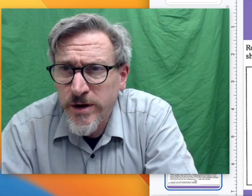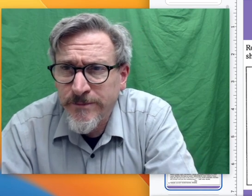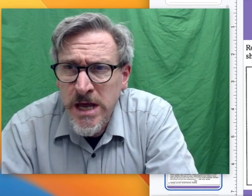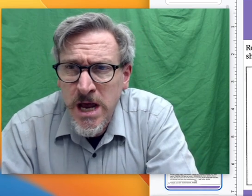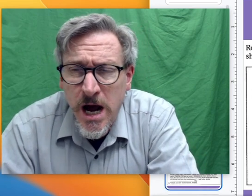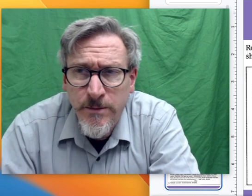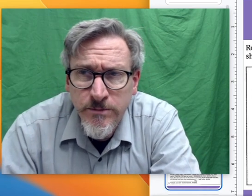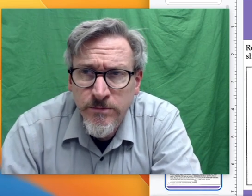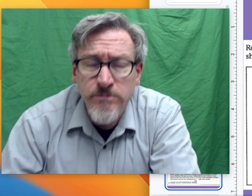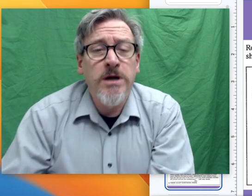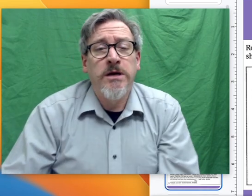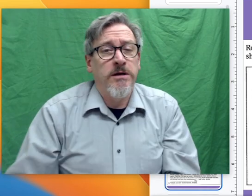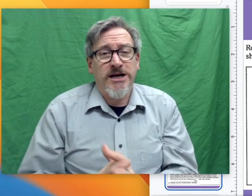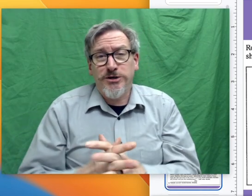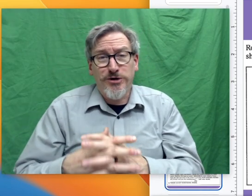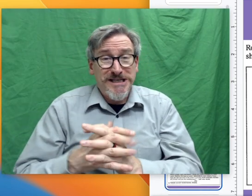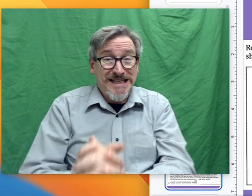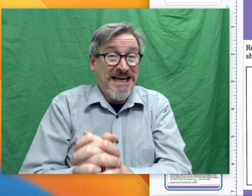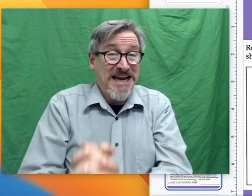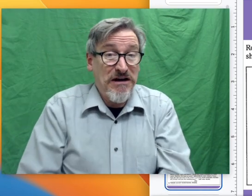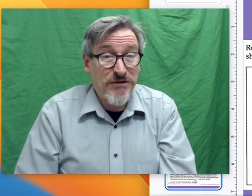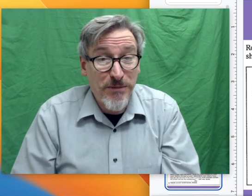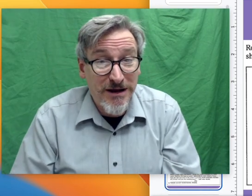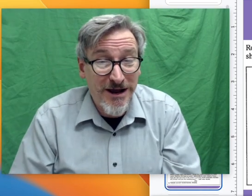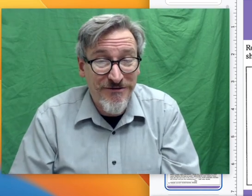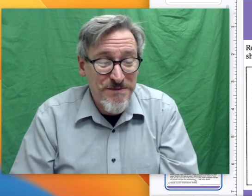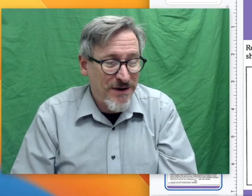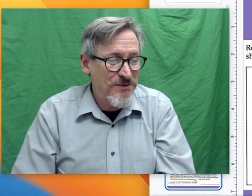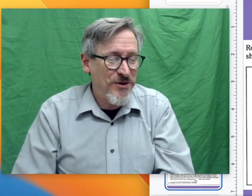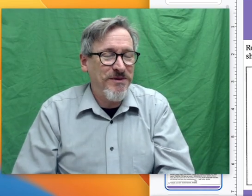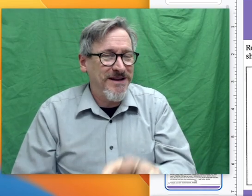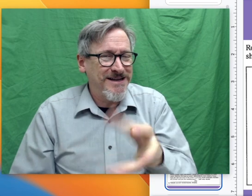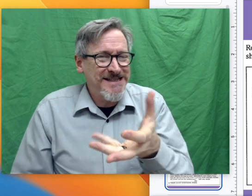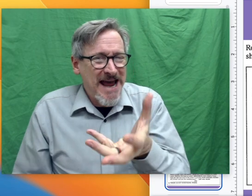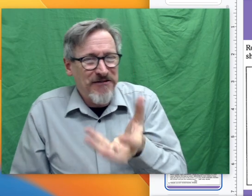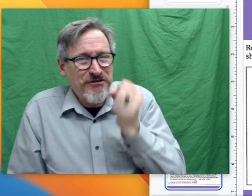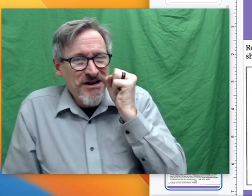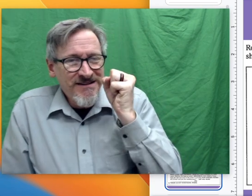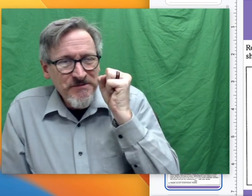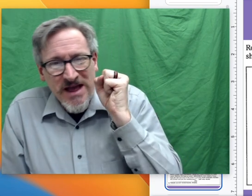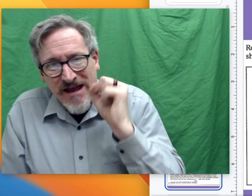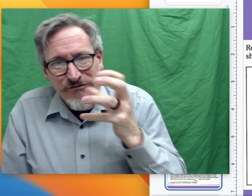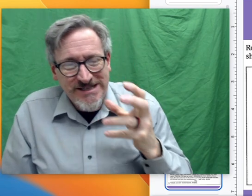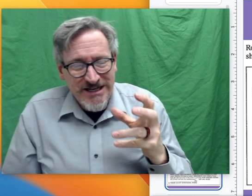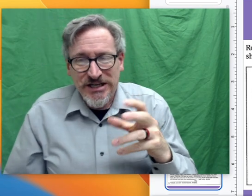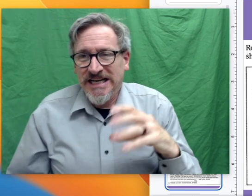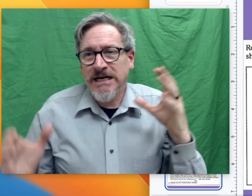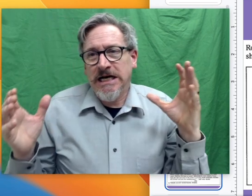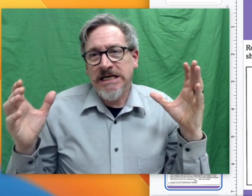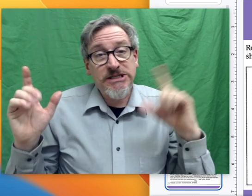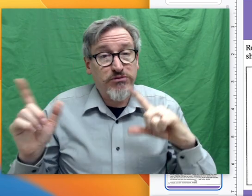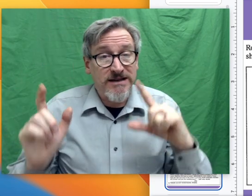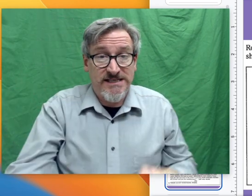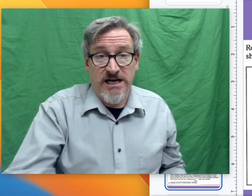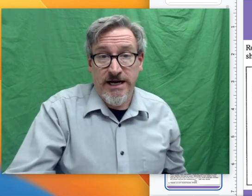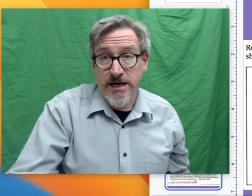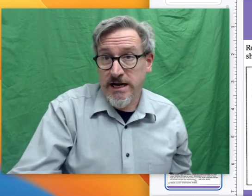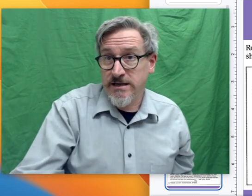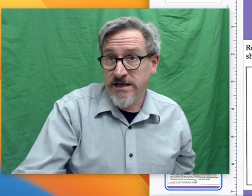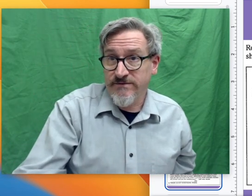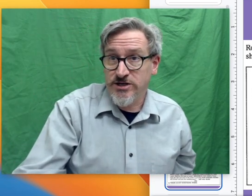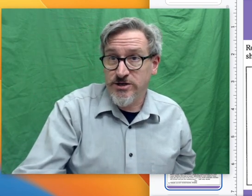Okay. I should put this link in every PowerPoint, but it doesn't have every sign you need. Spread the sign,